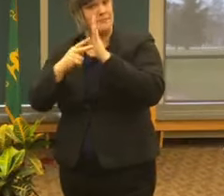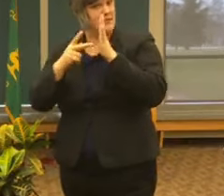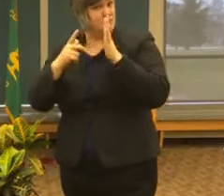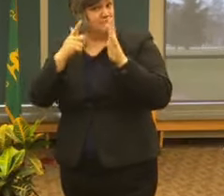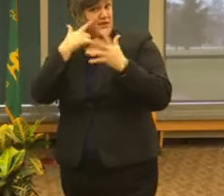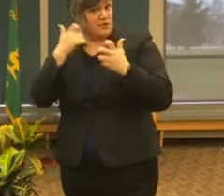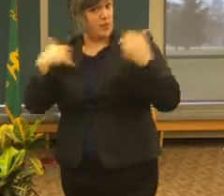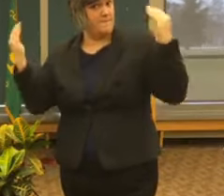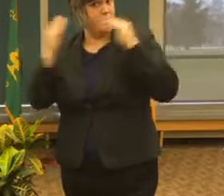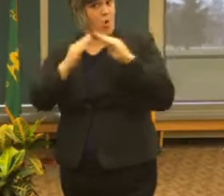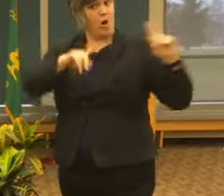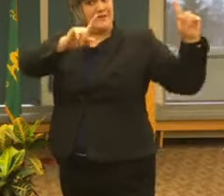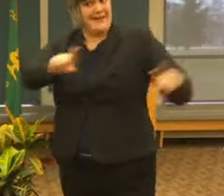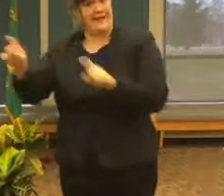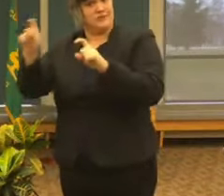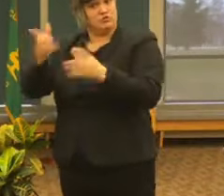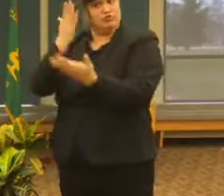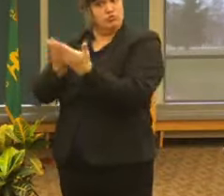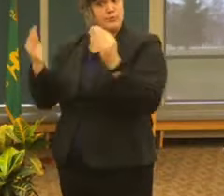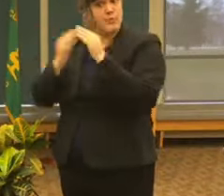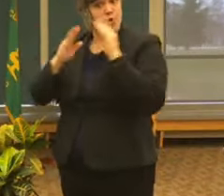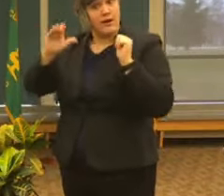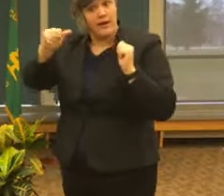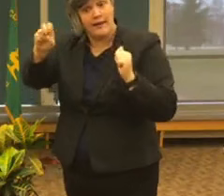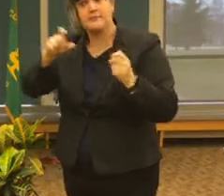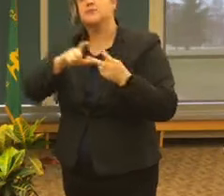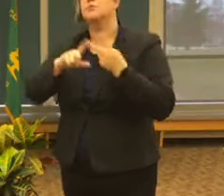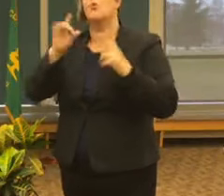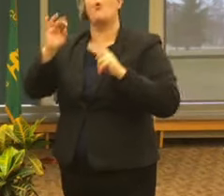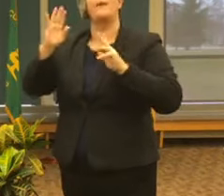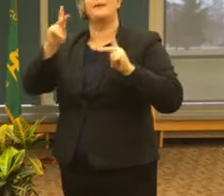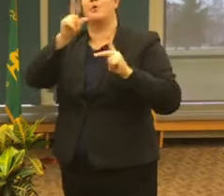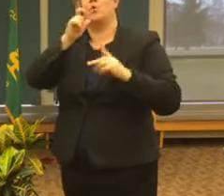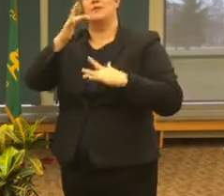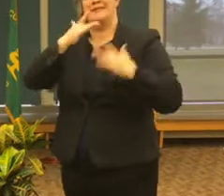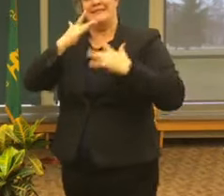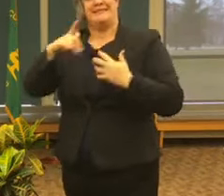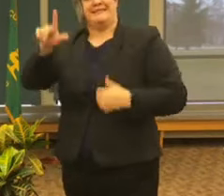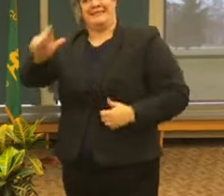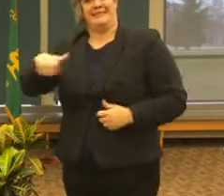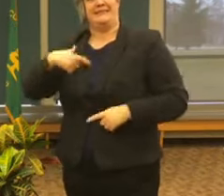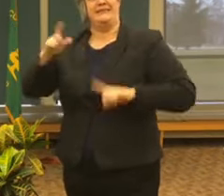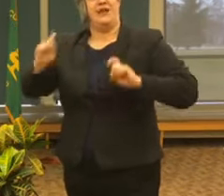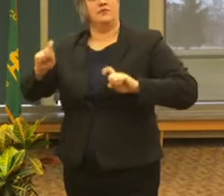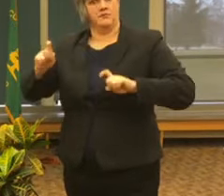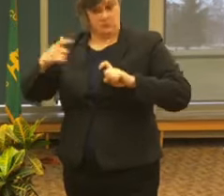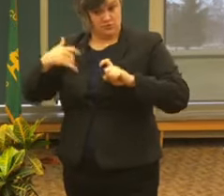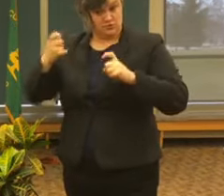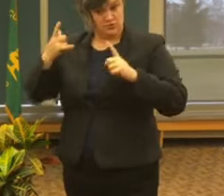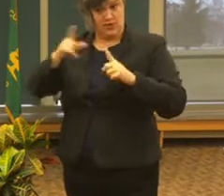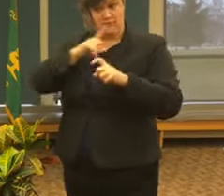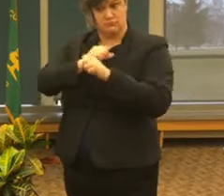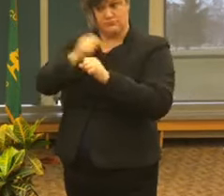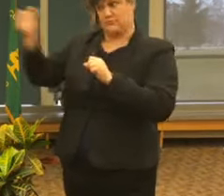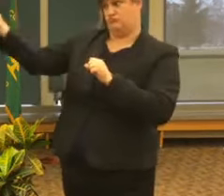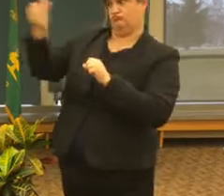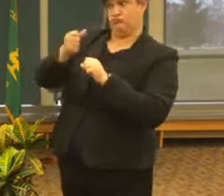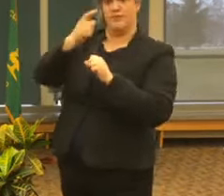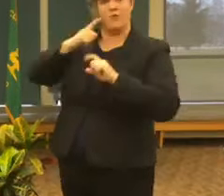testing? And are the people who need testing in Oakland County getting tested, in your opinion?